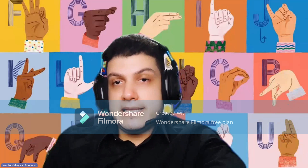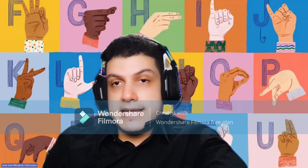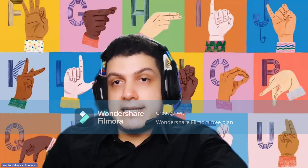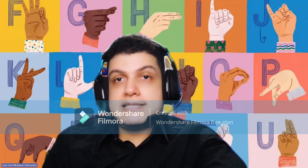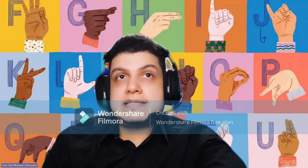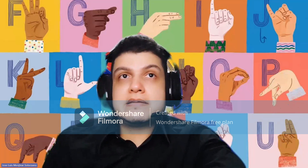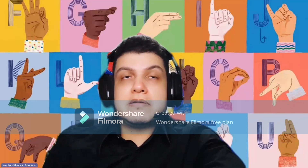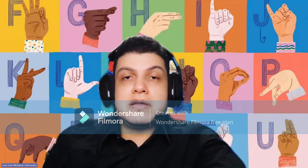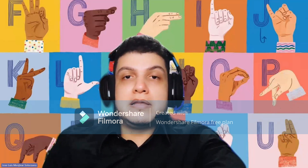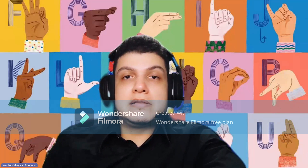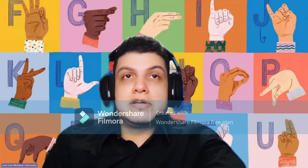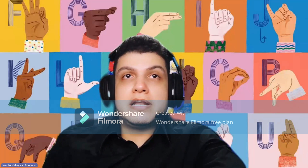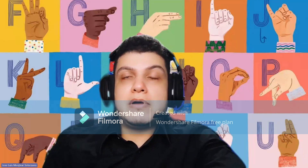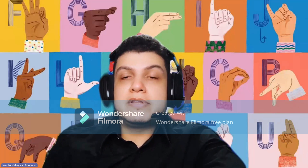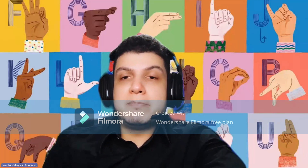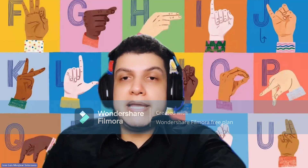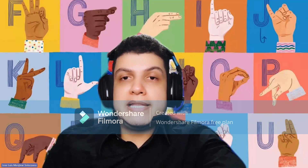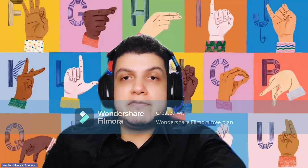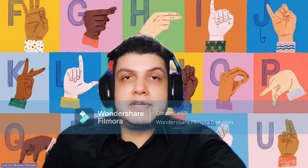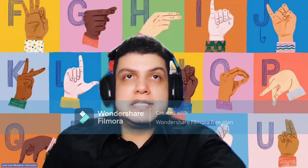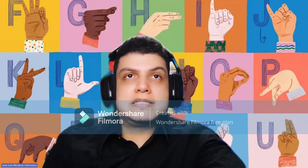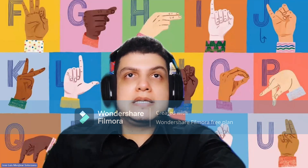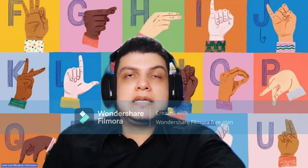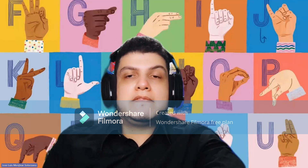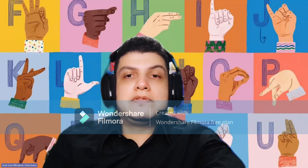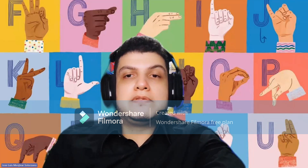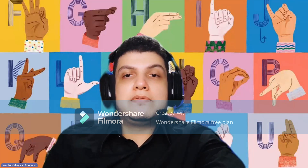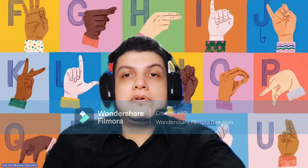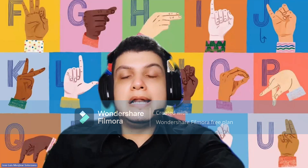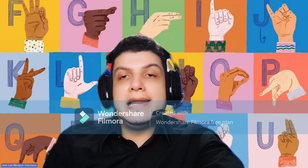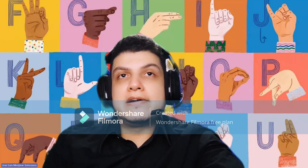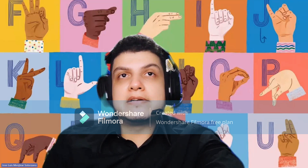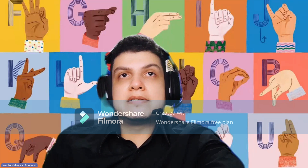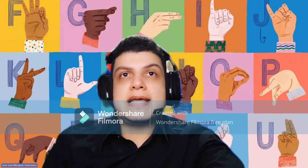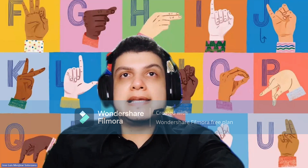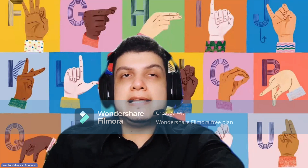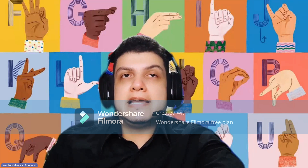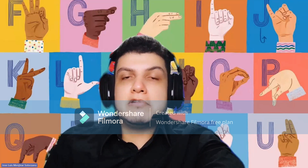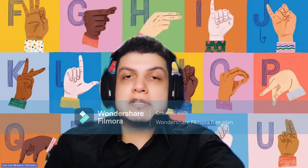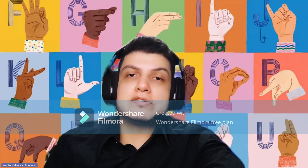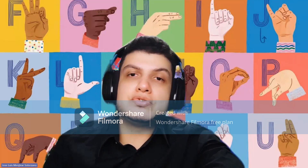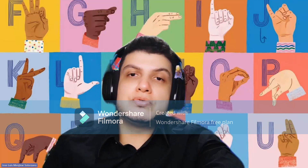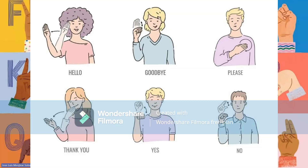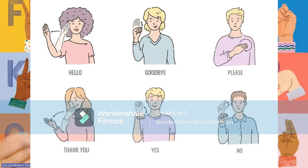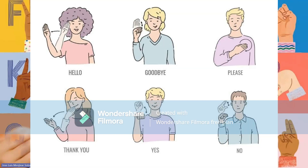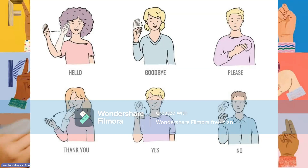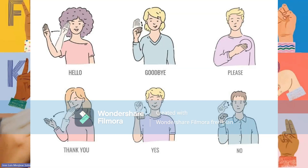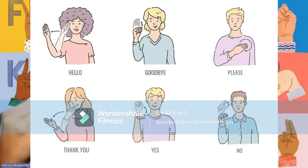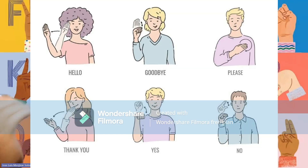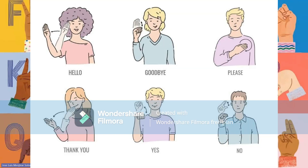And that is talking about the benefits. If you learn sign language, you will